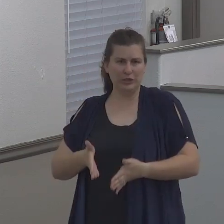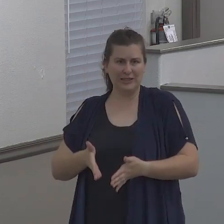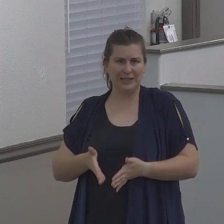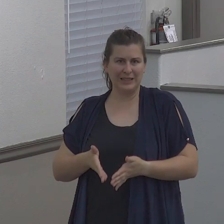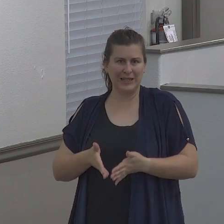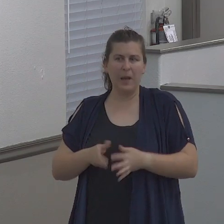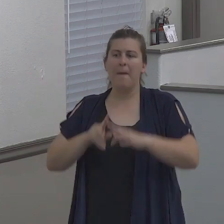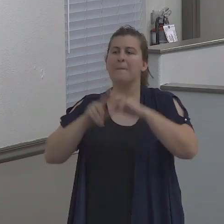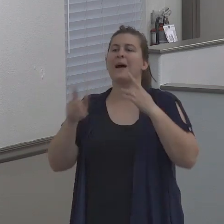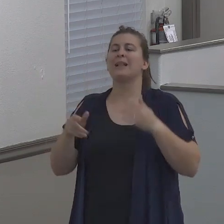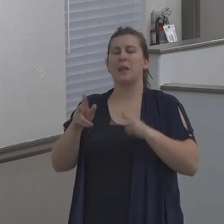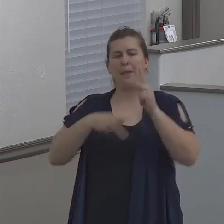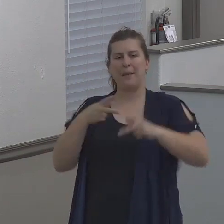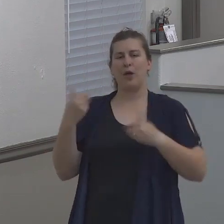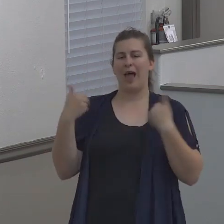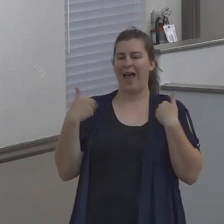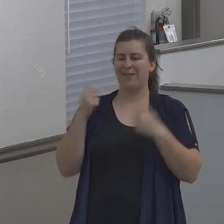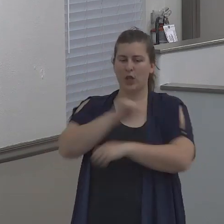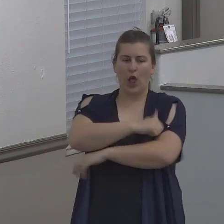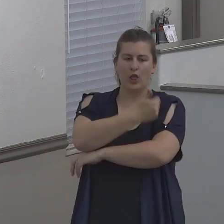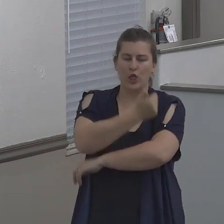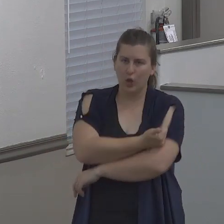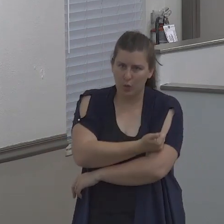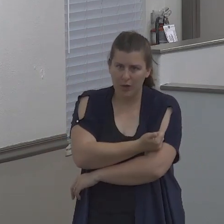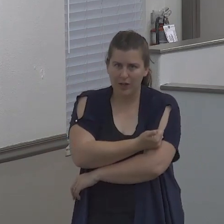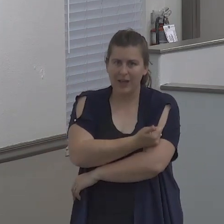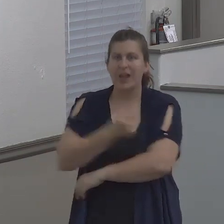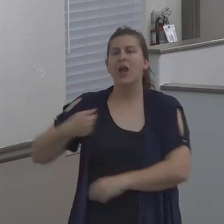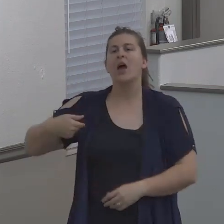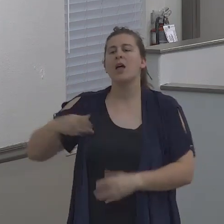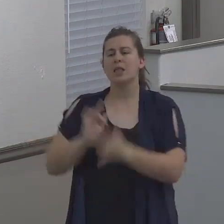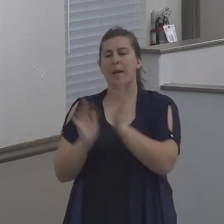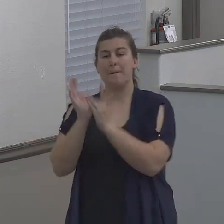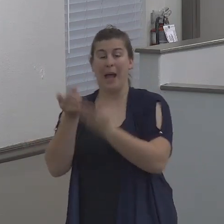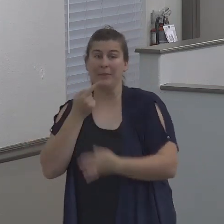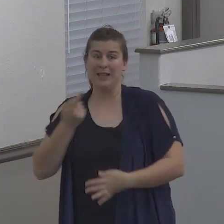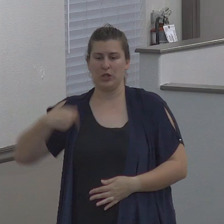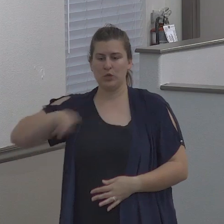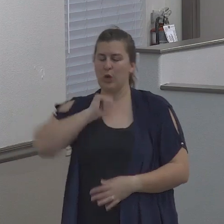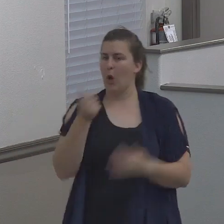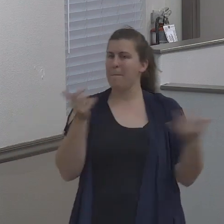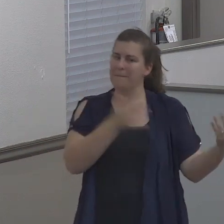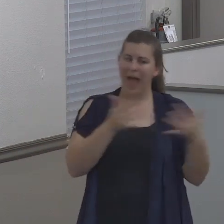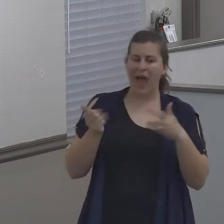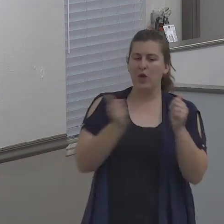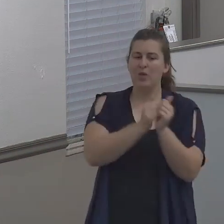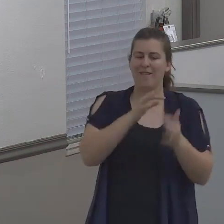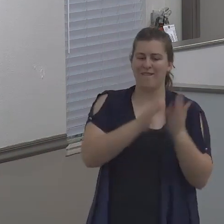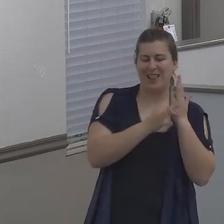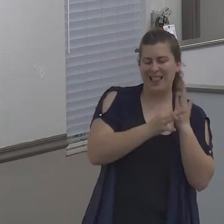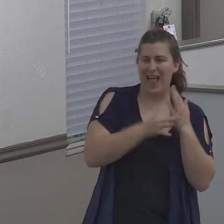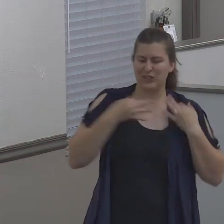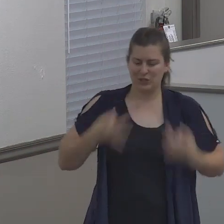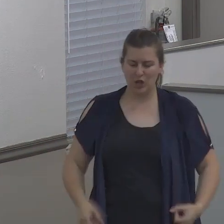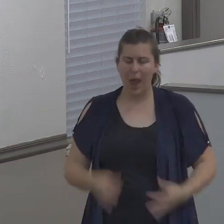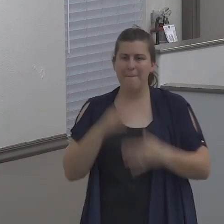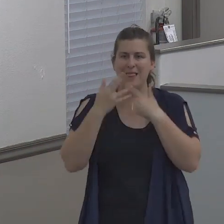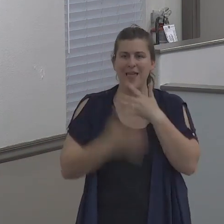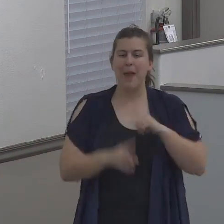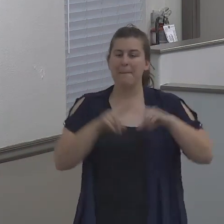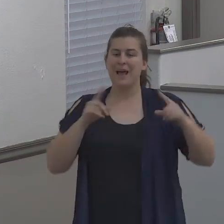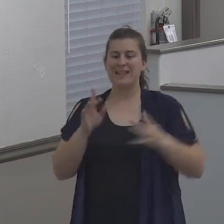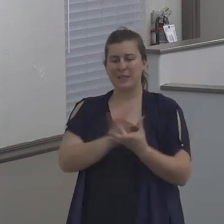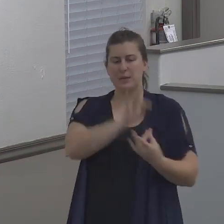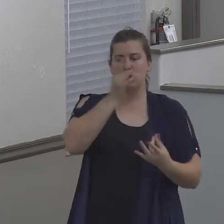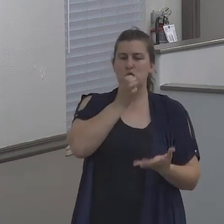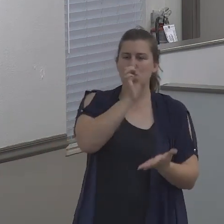is, but it means that there are people in high places, and isn't that what God says? For we battle not against flesh and blood, but